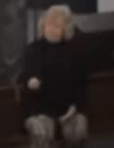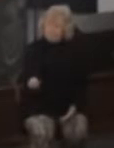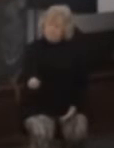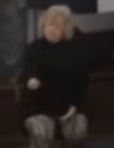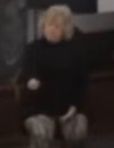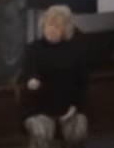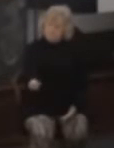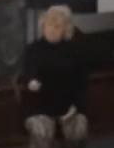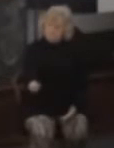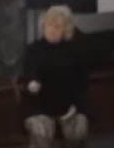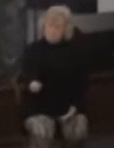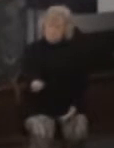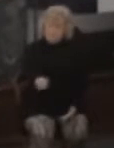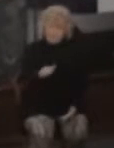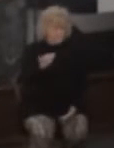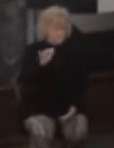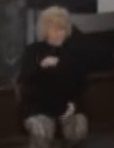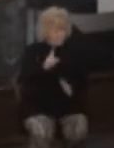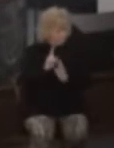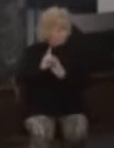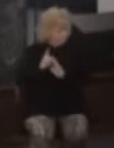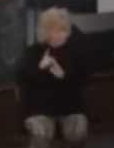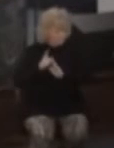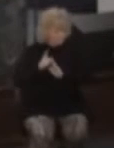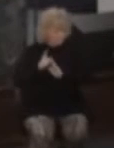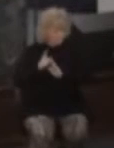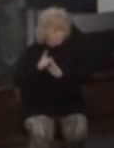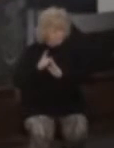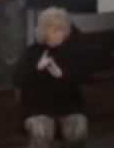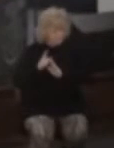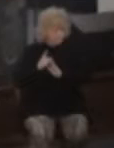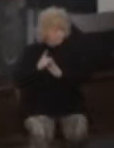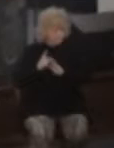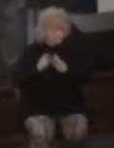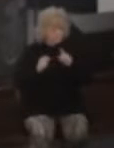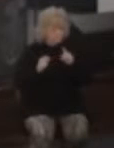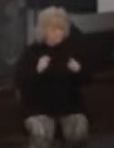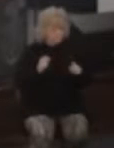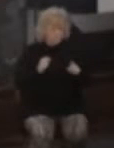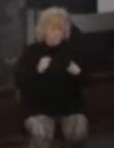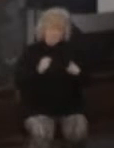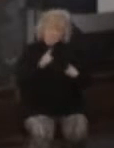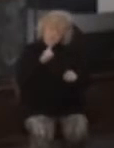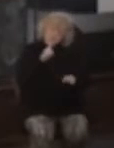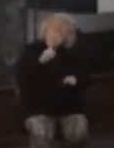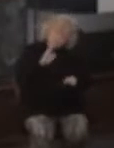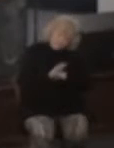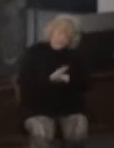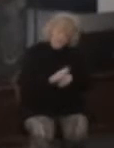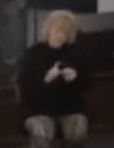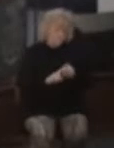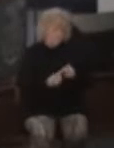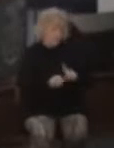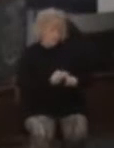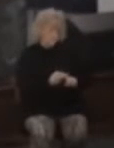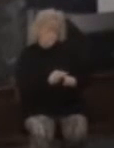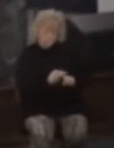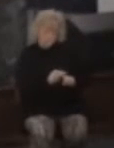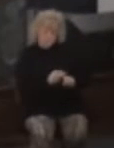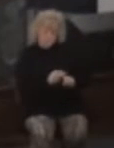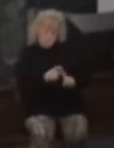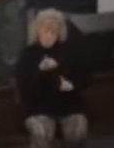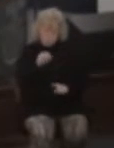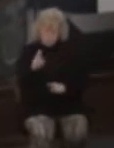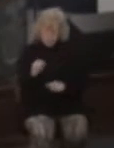Right here in this moment, David and Jonathan move from being one in spirit to a committed friendship. Jonathan makes a covenant